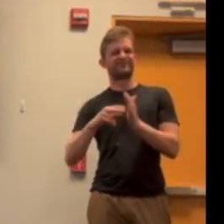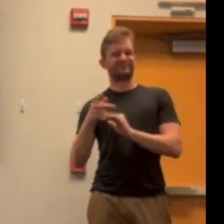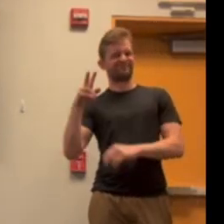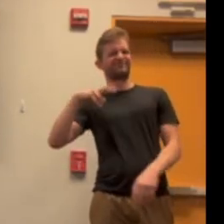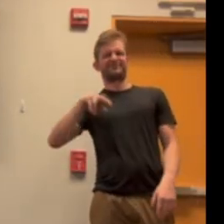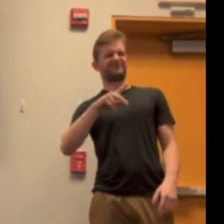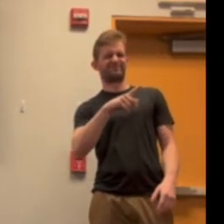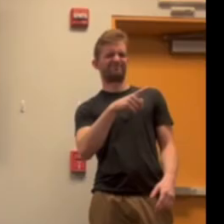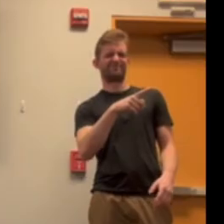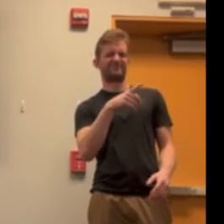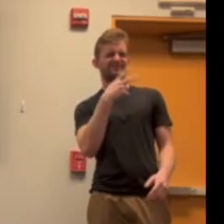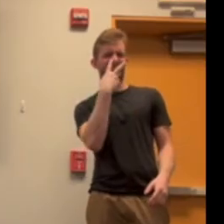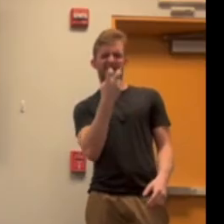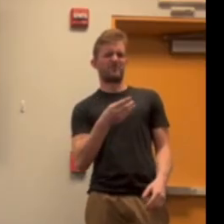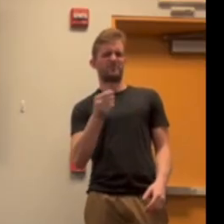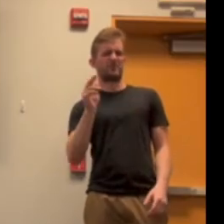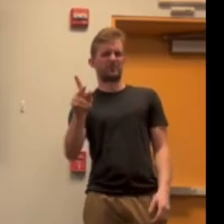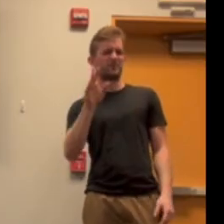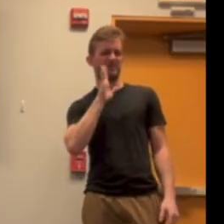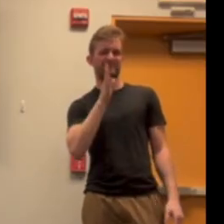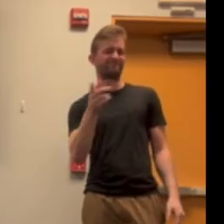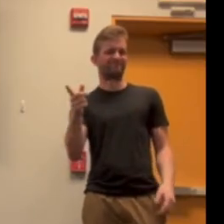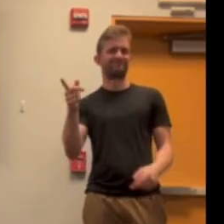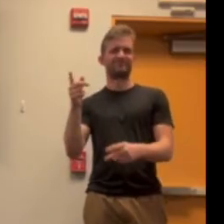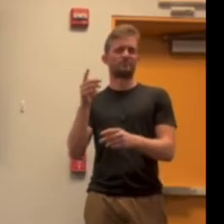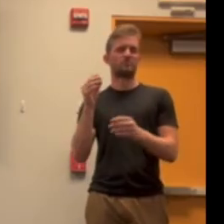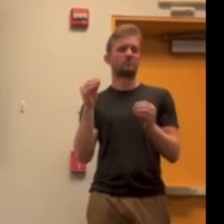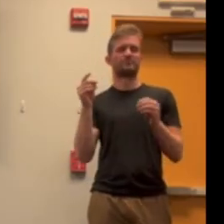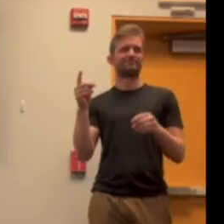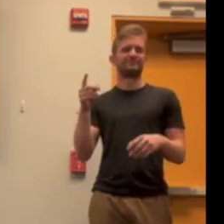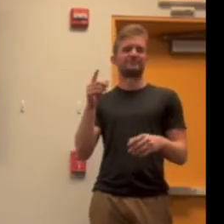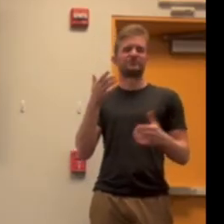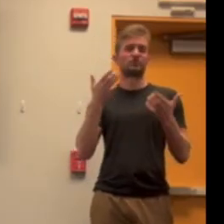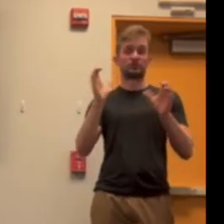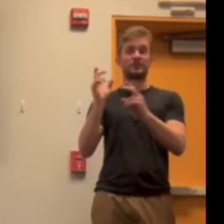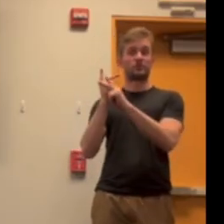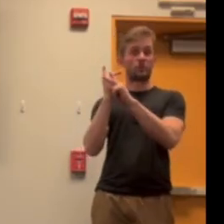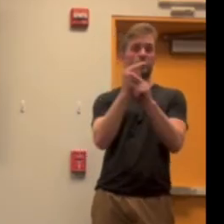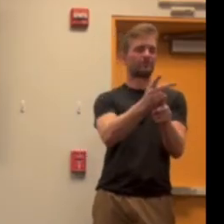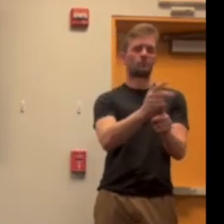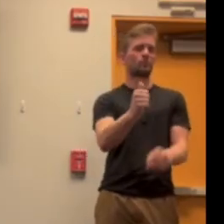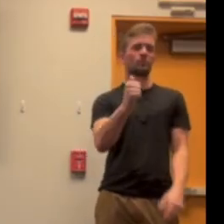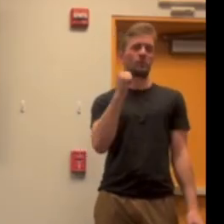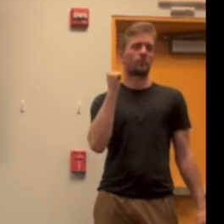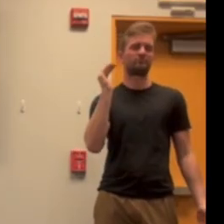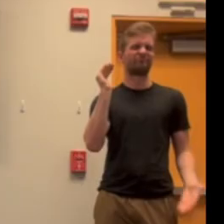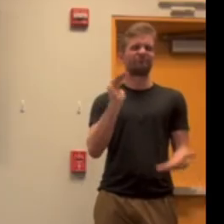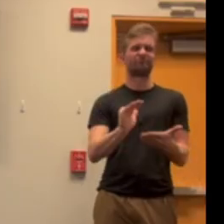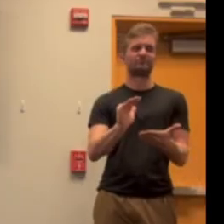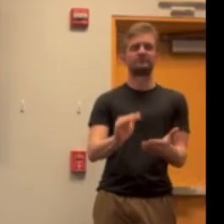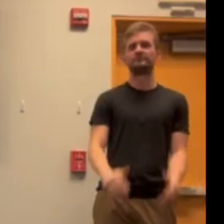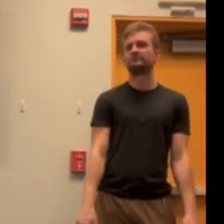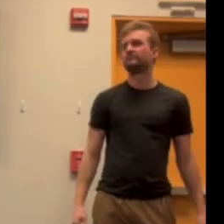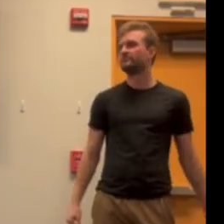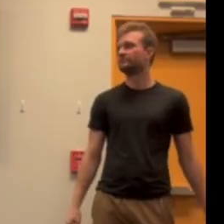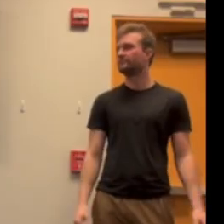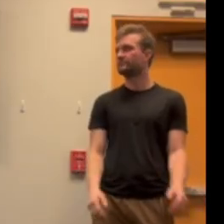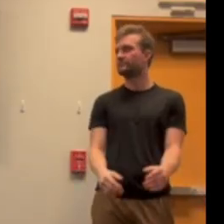back, and lenders are not going to give you any loans or credit cards or whatever. So